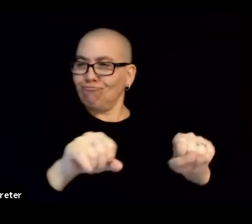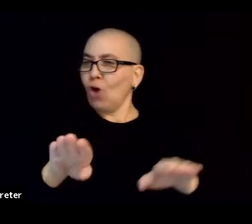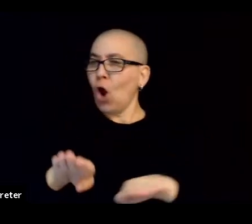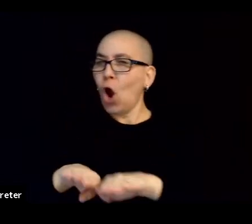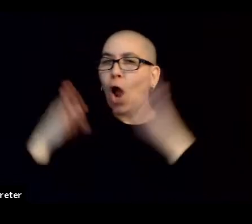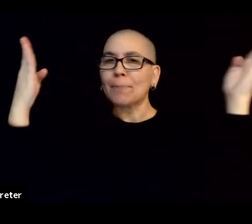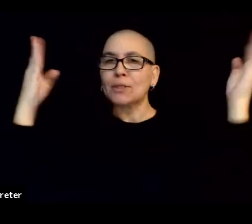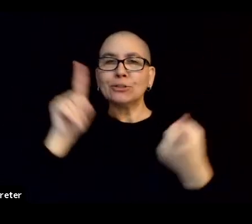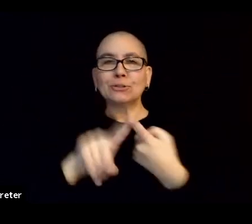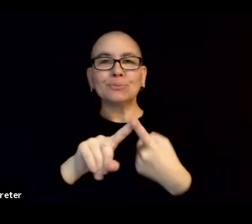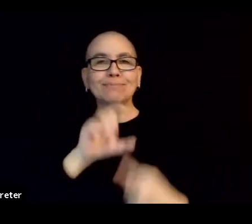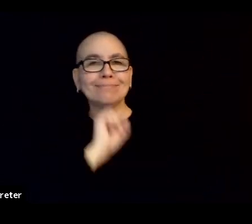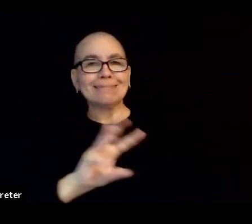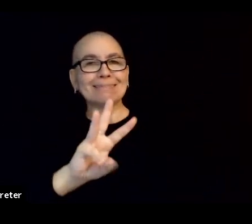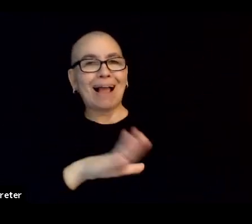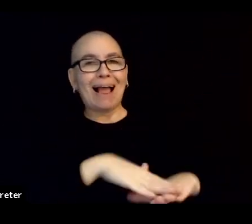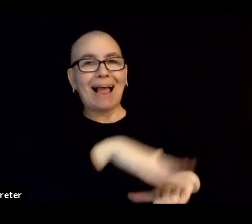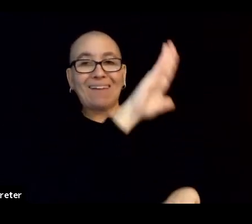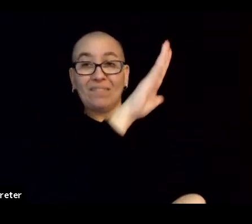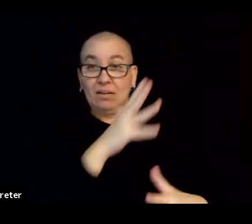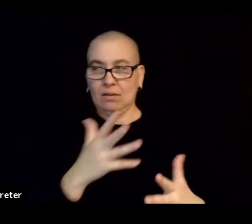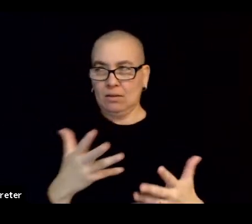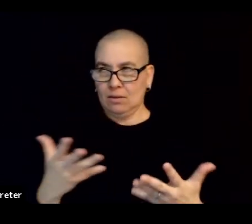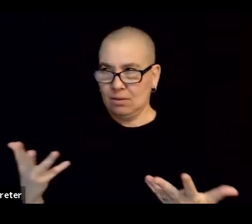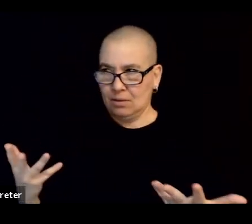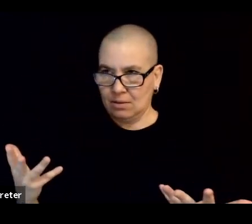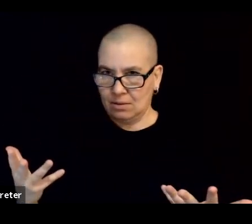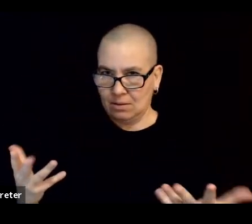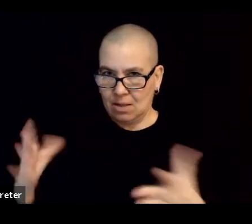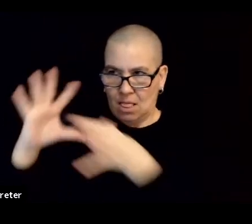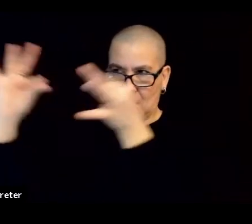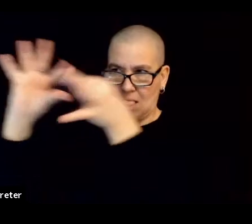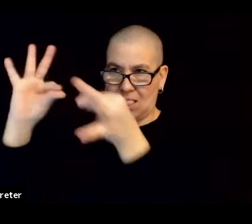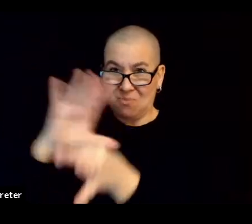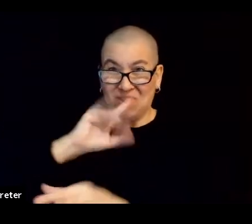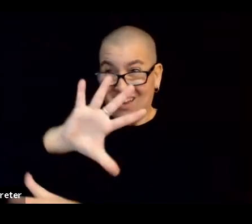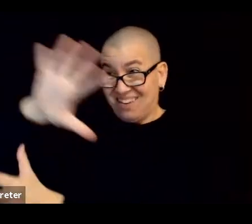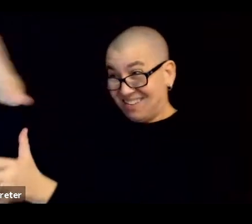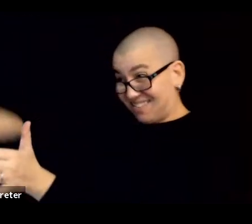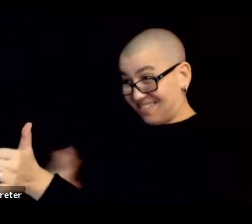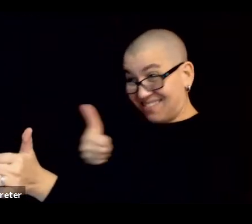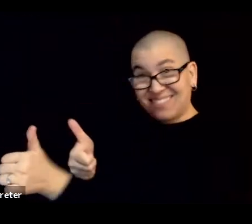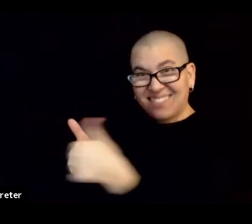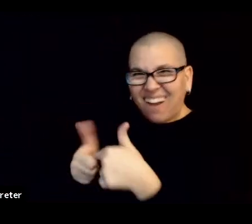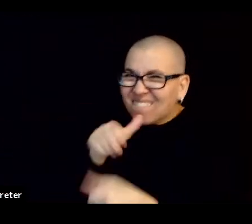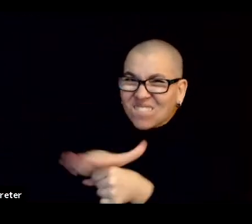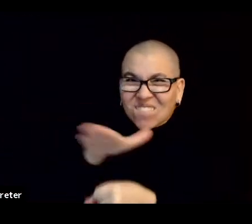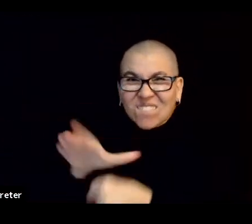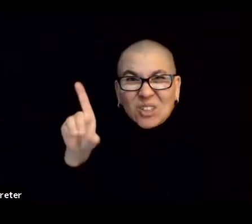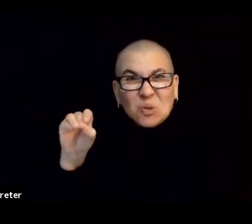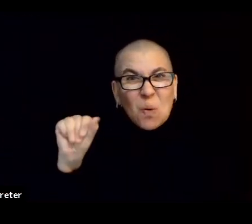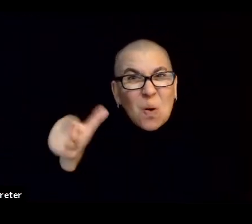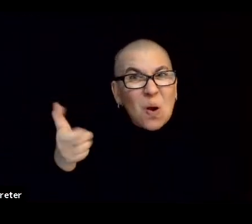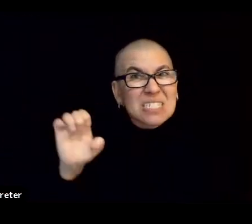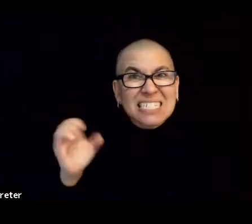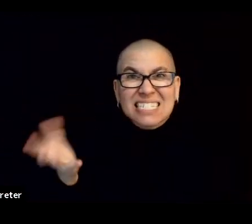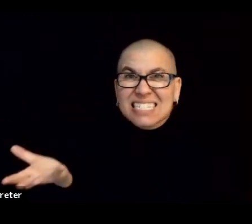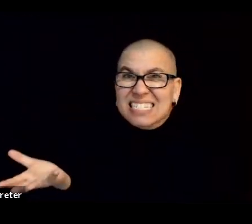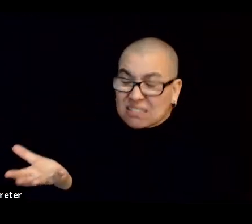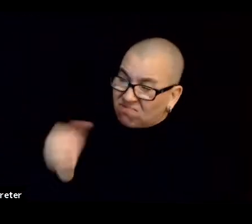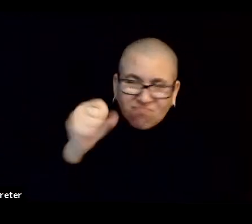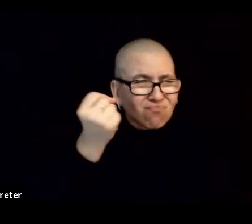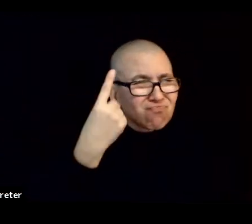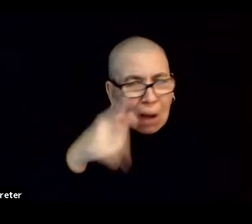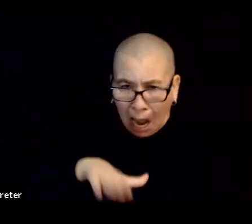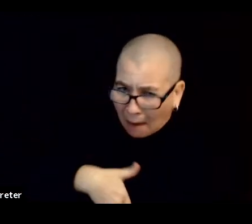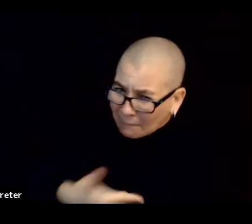So I absolutely hear what you're saying. And we want the people that are in phase 1A, Tier 3 to know that they are still